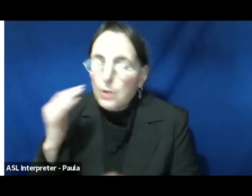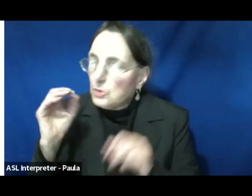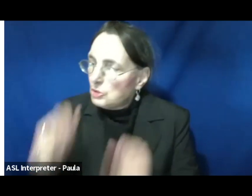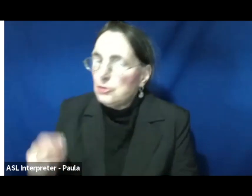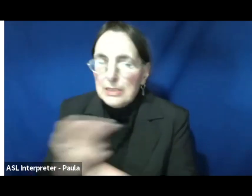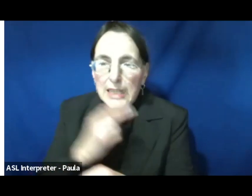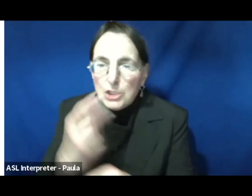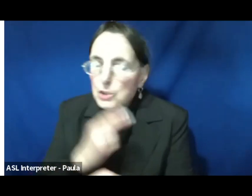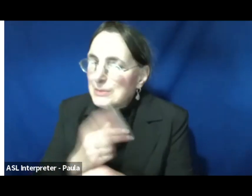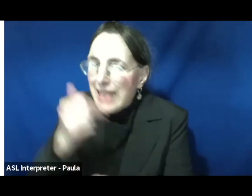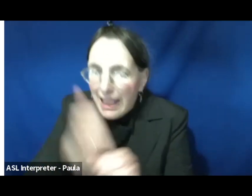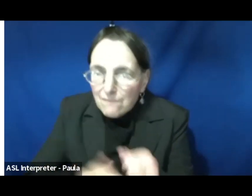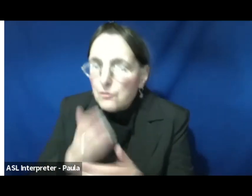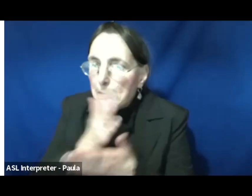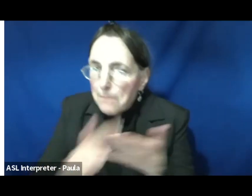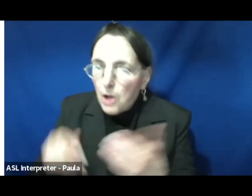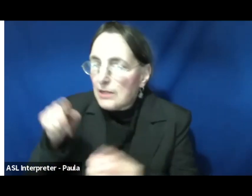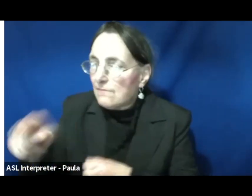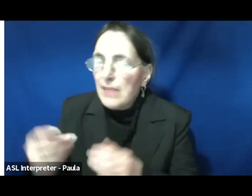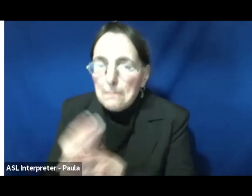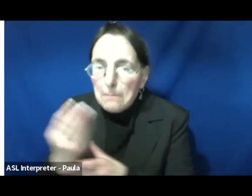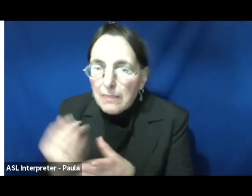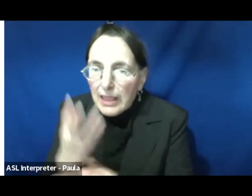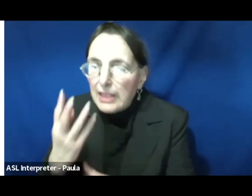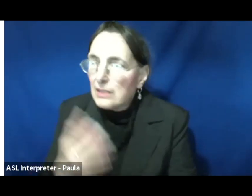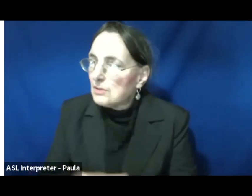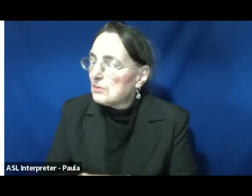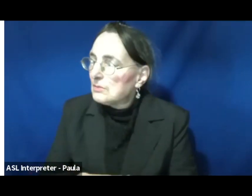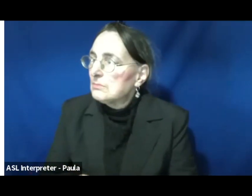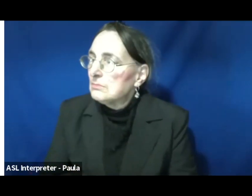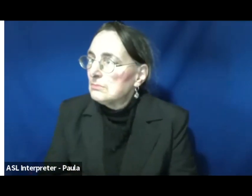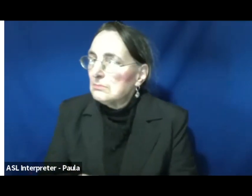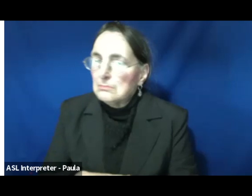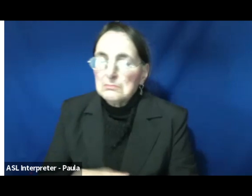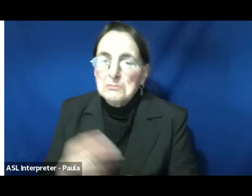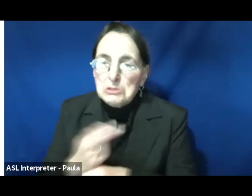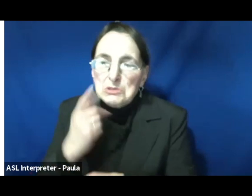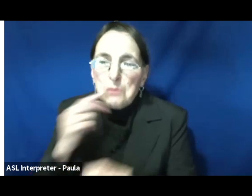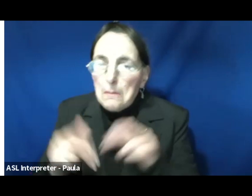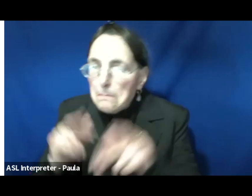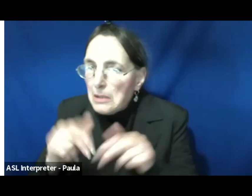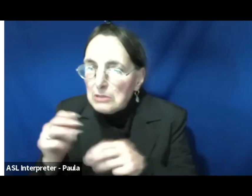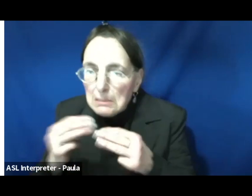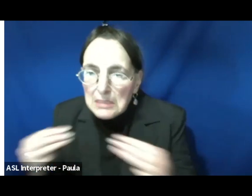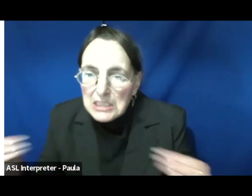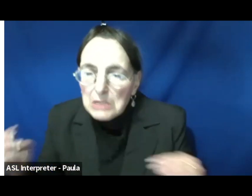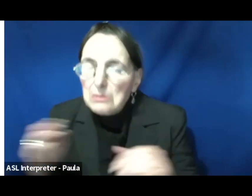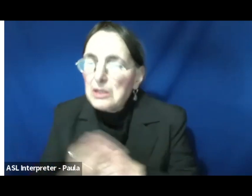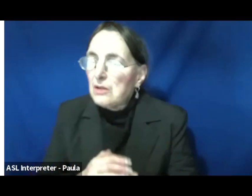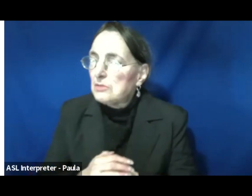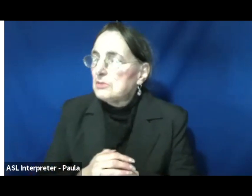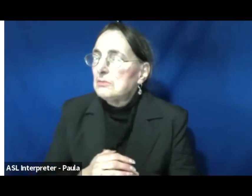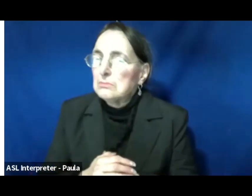every part of this plant. Whether you're doing building materials, whether you are making topicals, whether you're doing